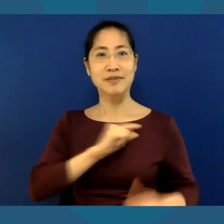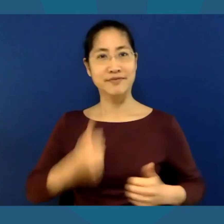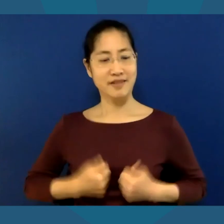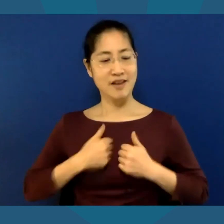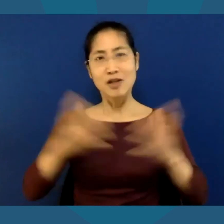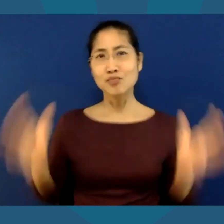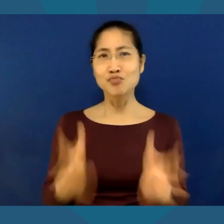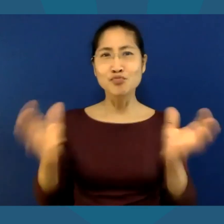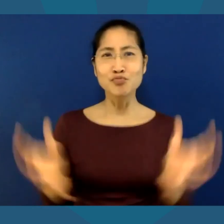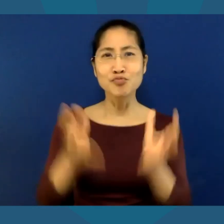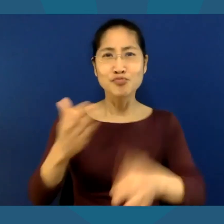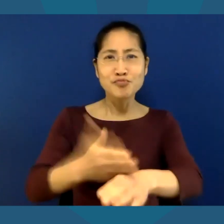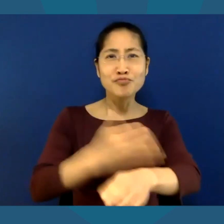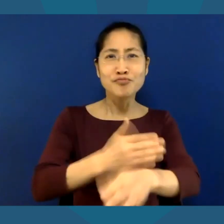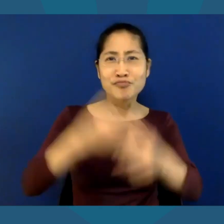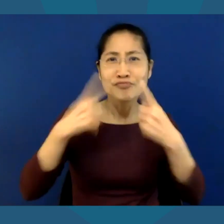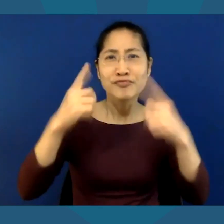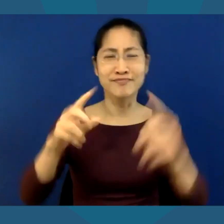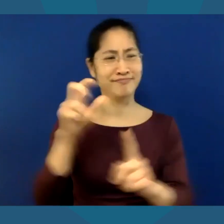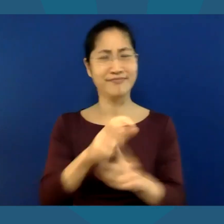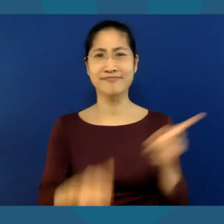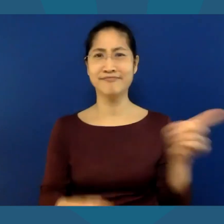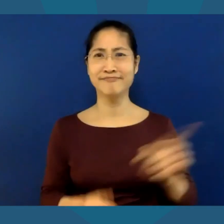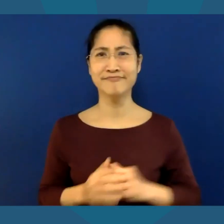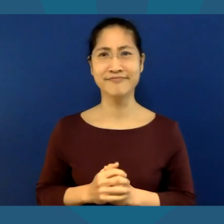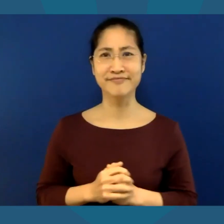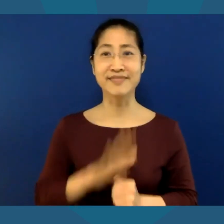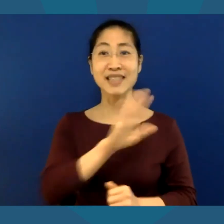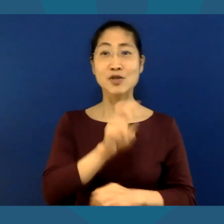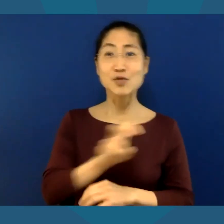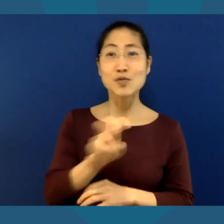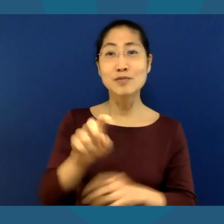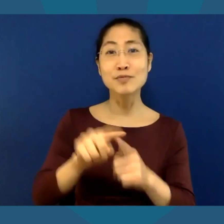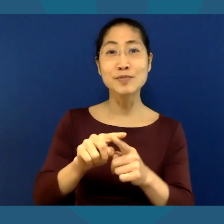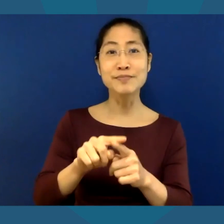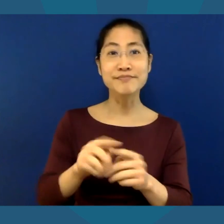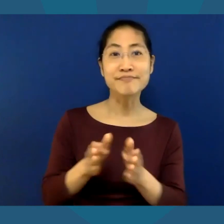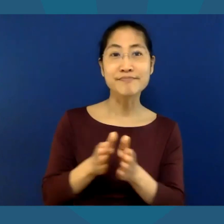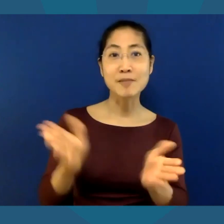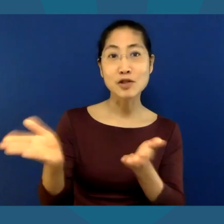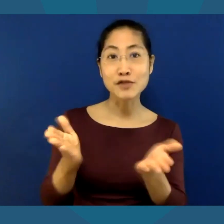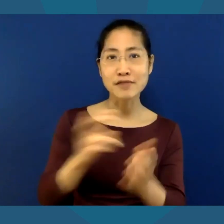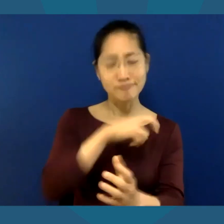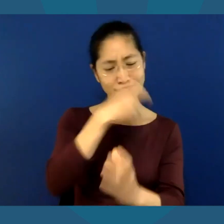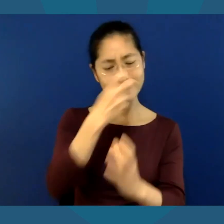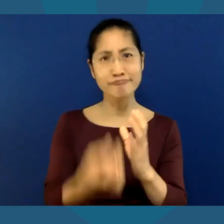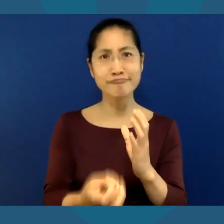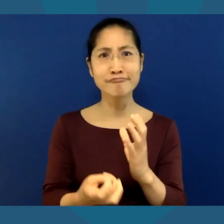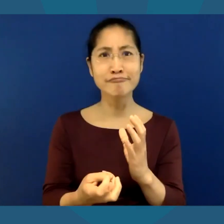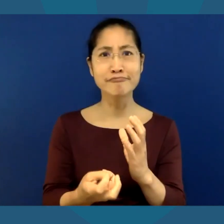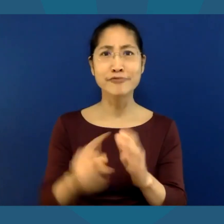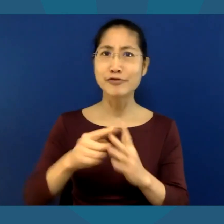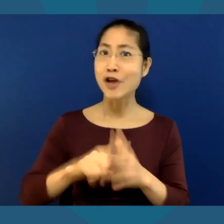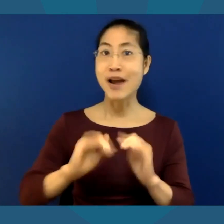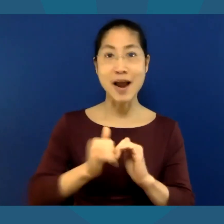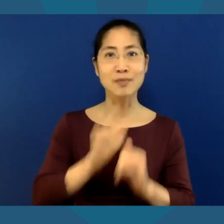record of winning quality of life improvements for Arizona. His journey into public service